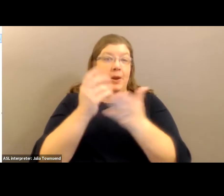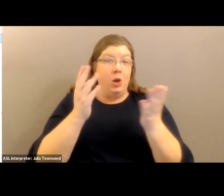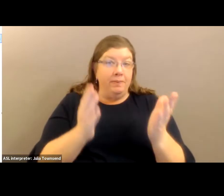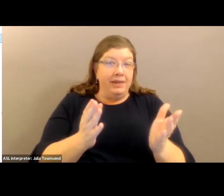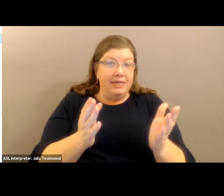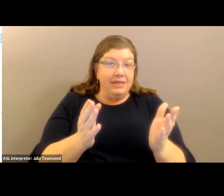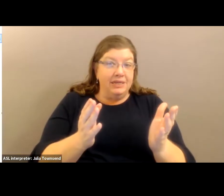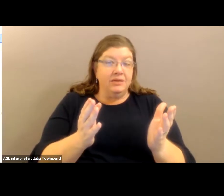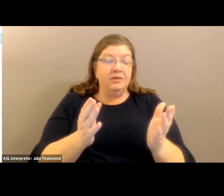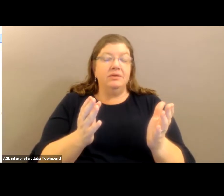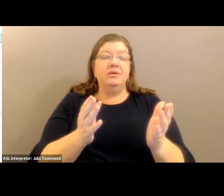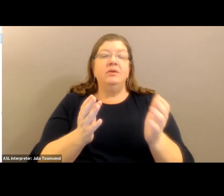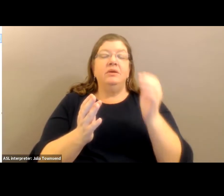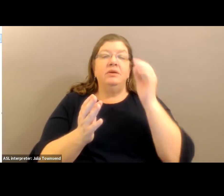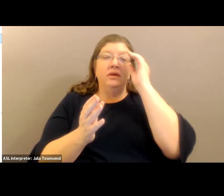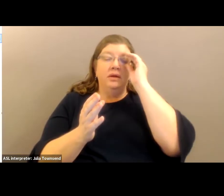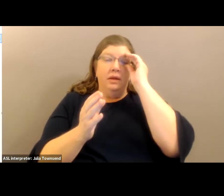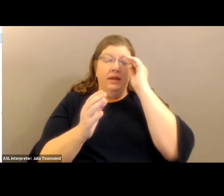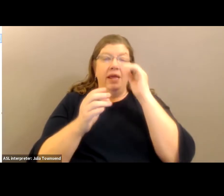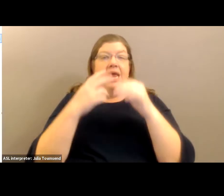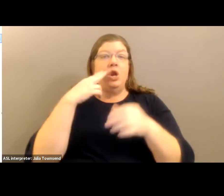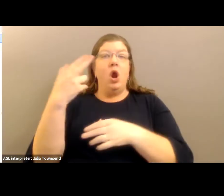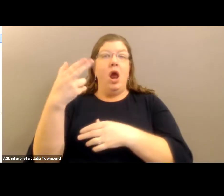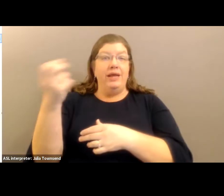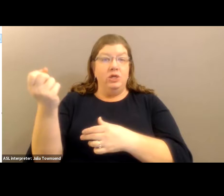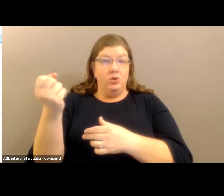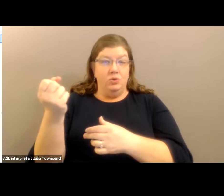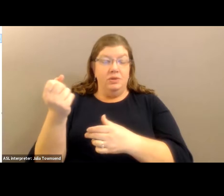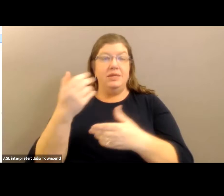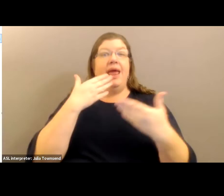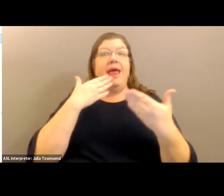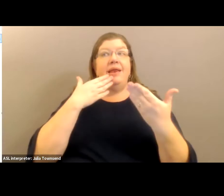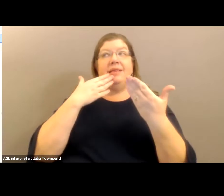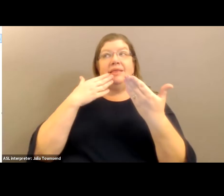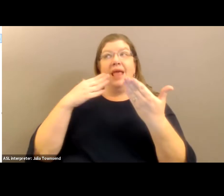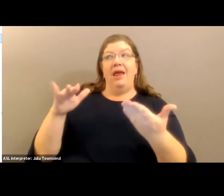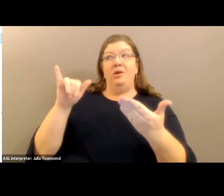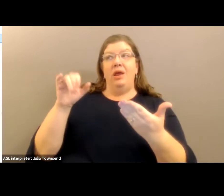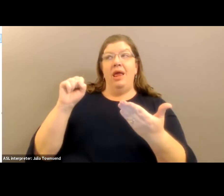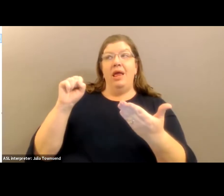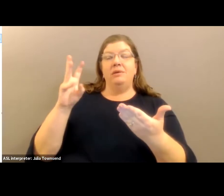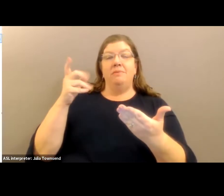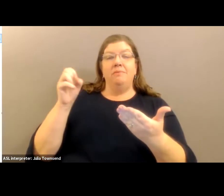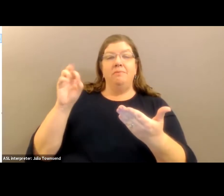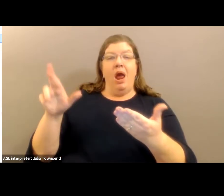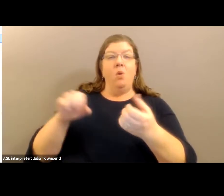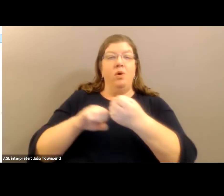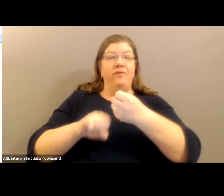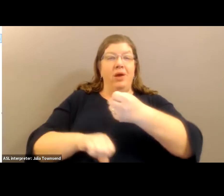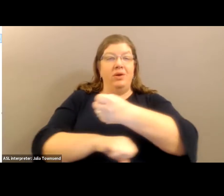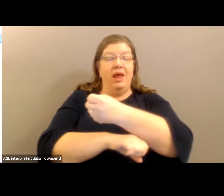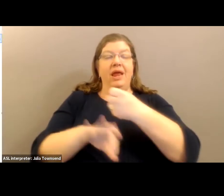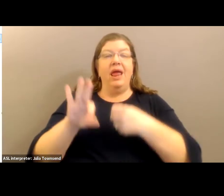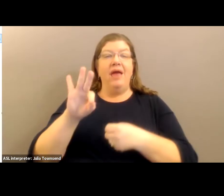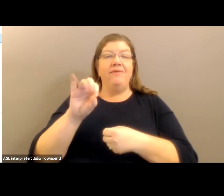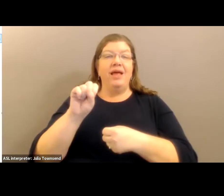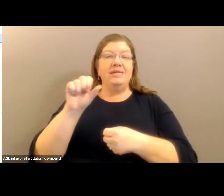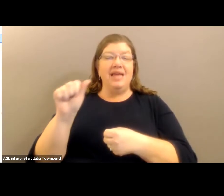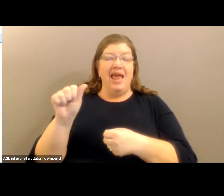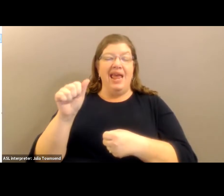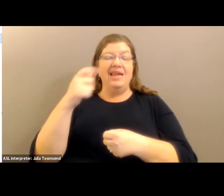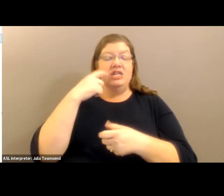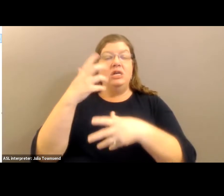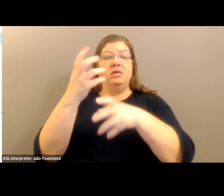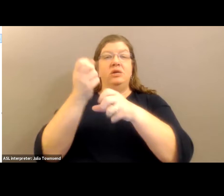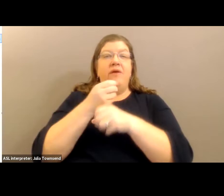therapists in our secondary schools, and thanks to the J.S. Bauer Foundation, FSA has just